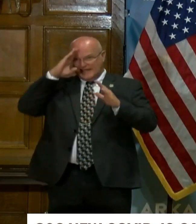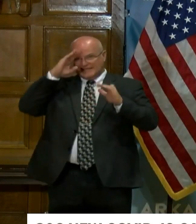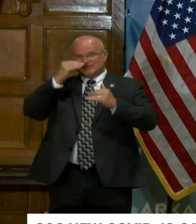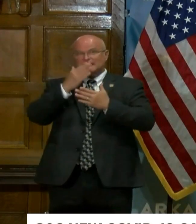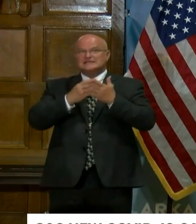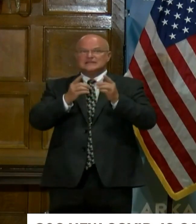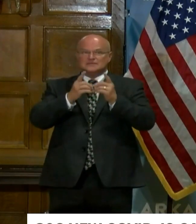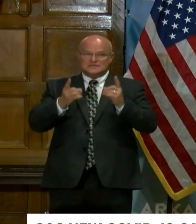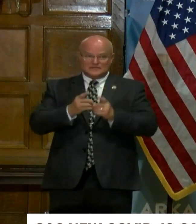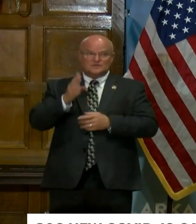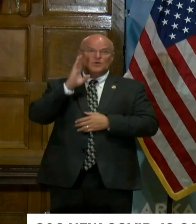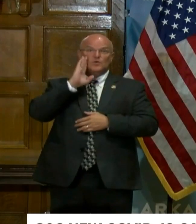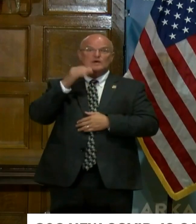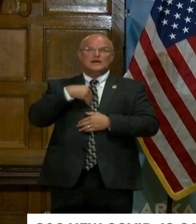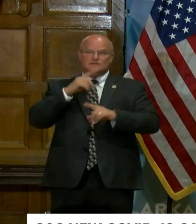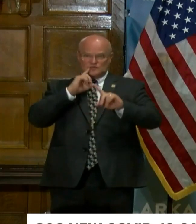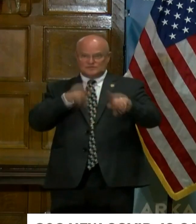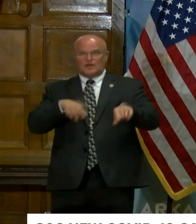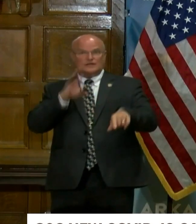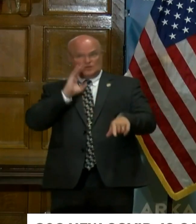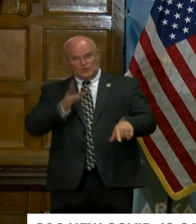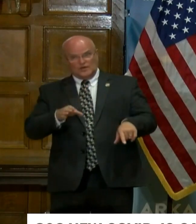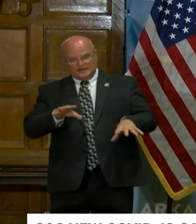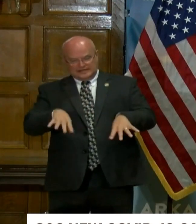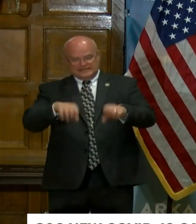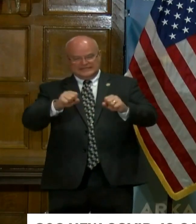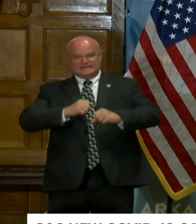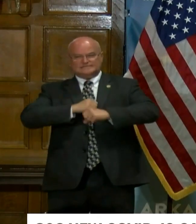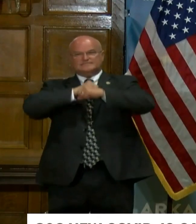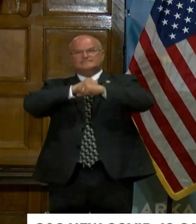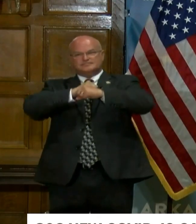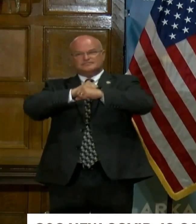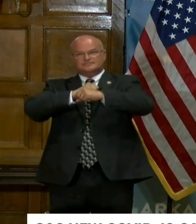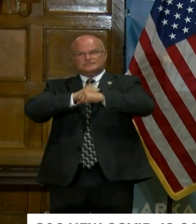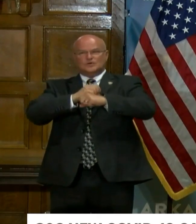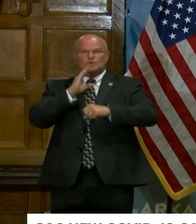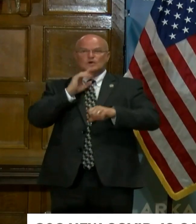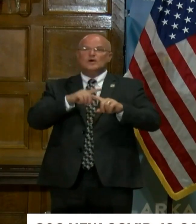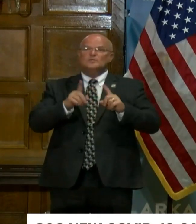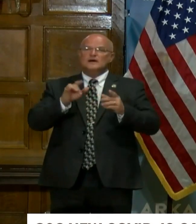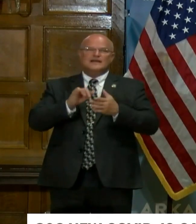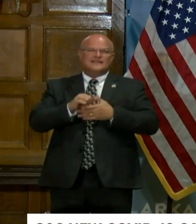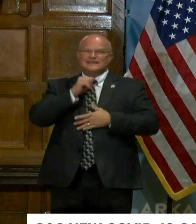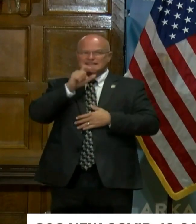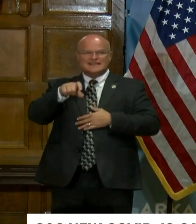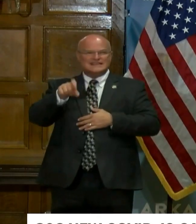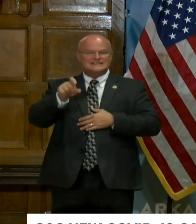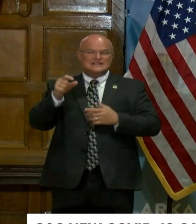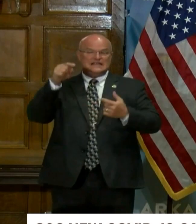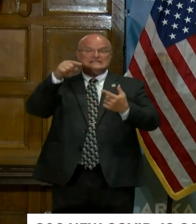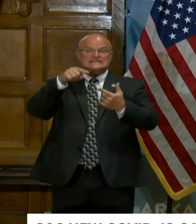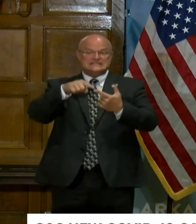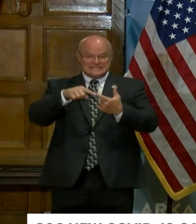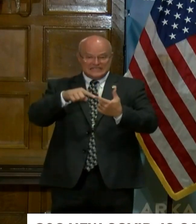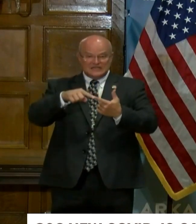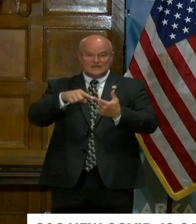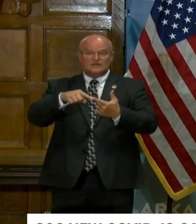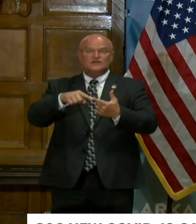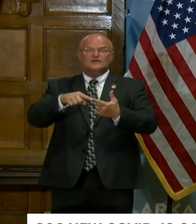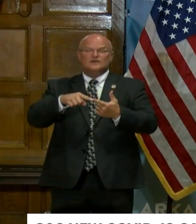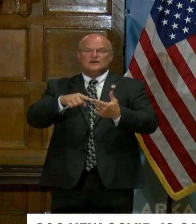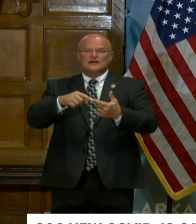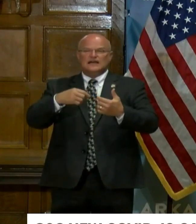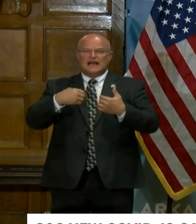districts will have to respond and take extra precautions, but that won't be necessary until there is